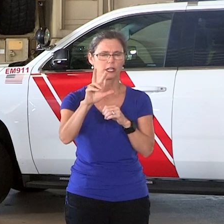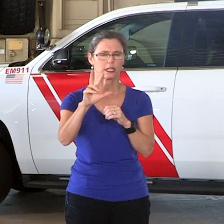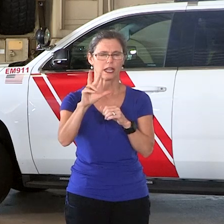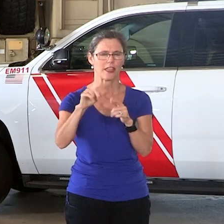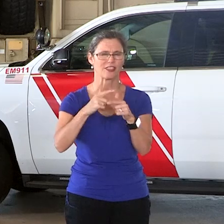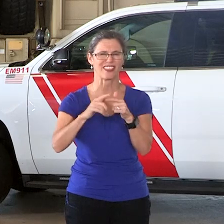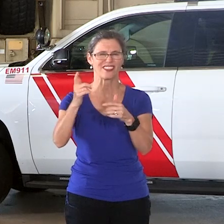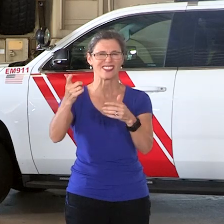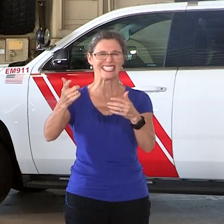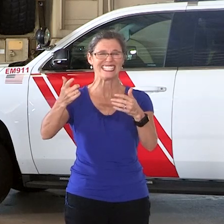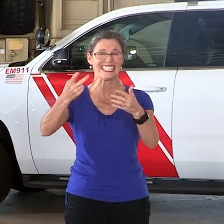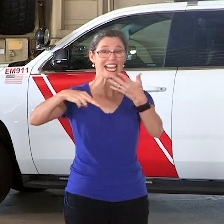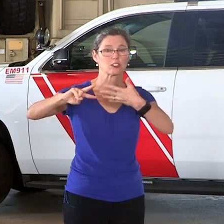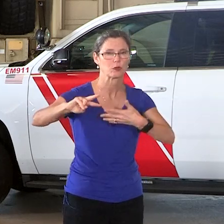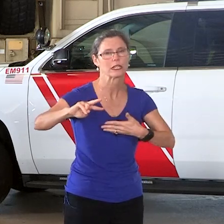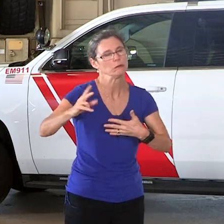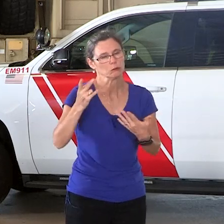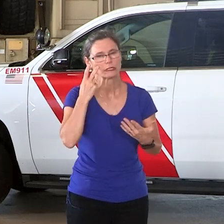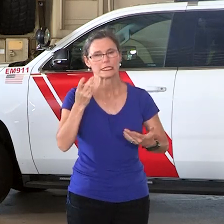Any other questions?